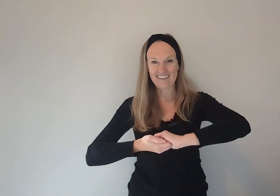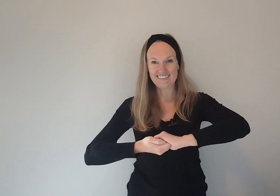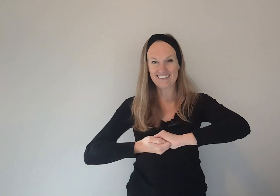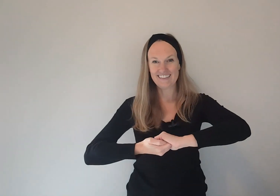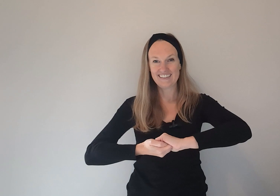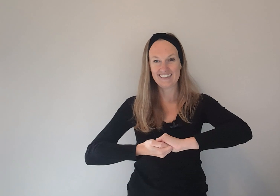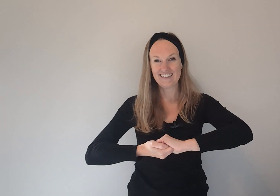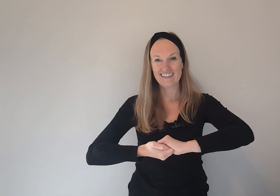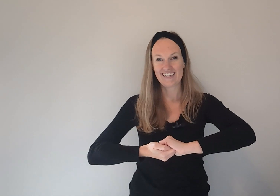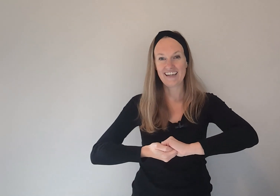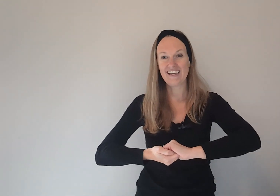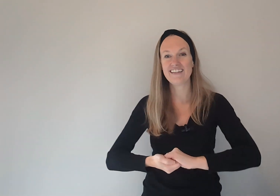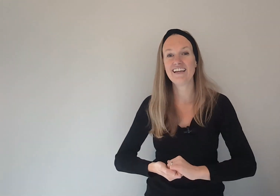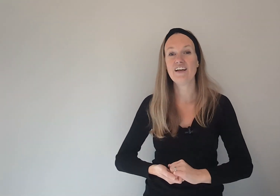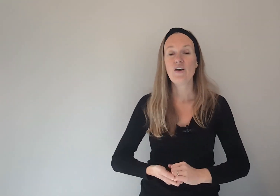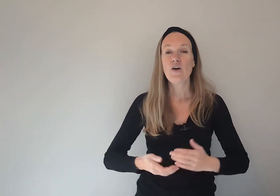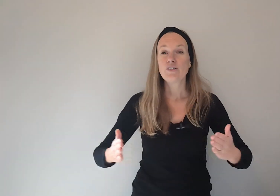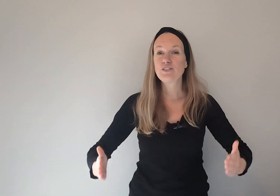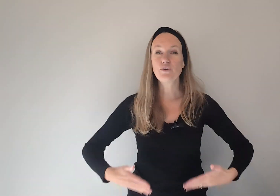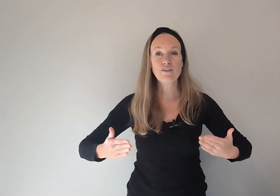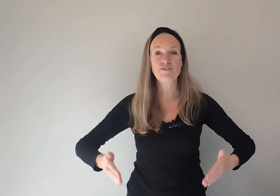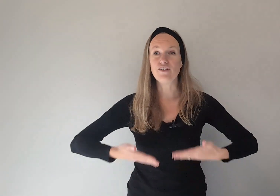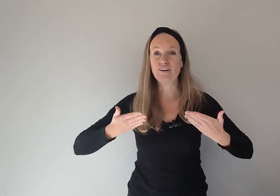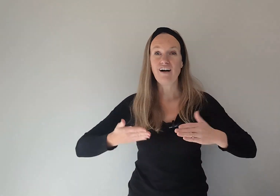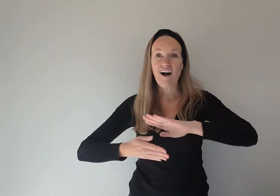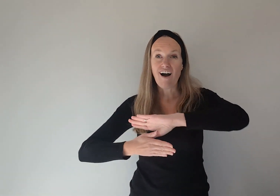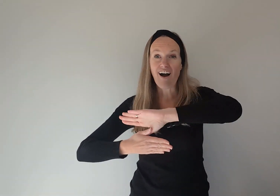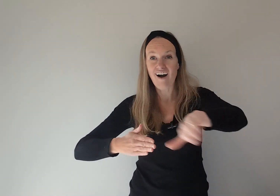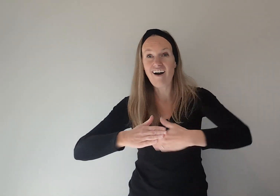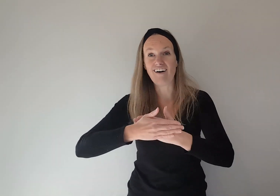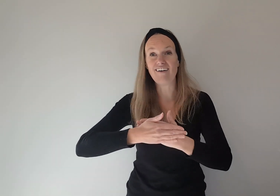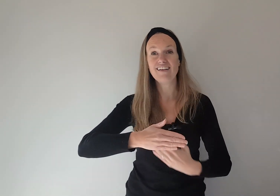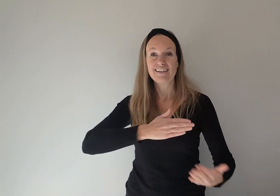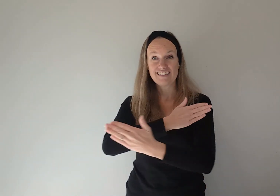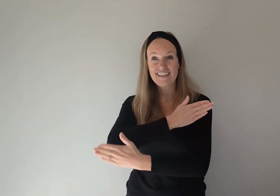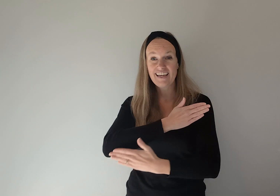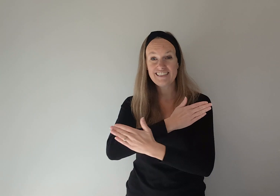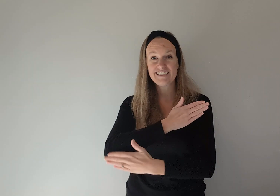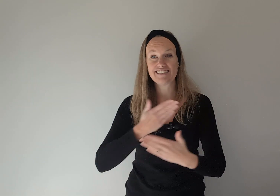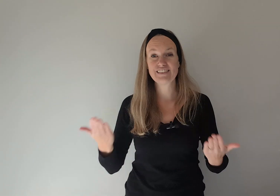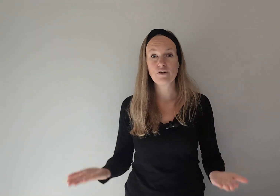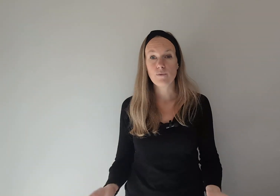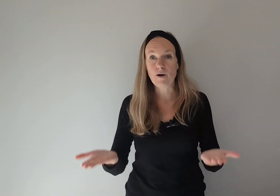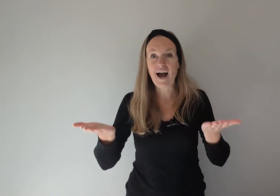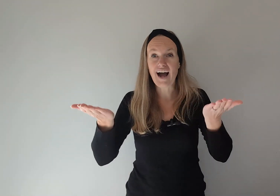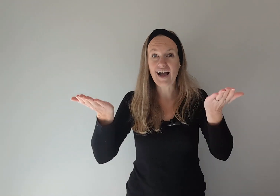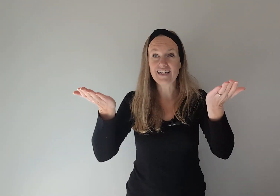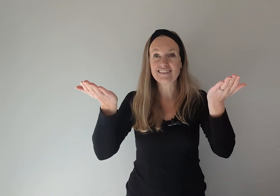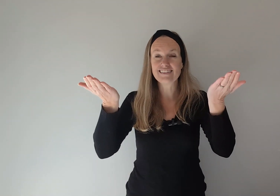reconciled. Okay, and then joyful, all nations rise.